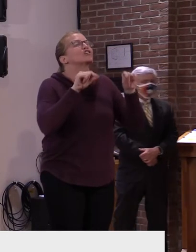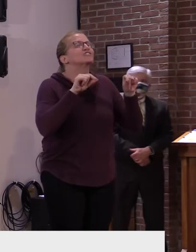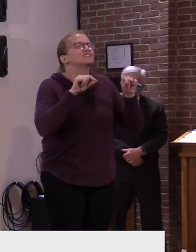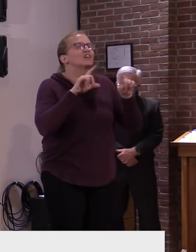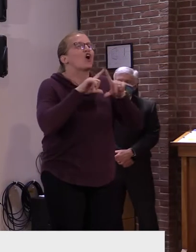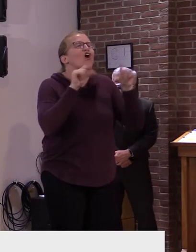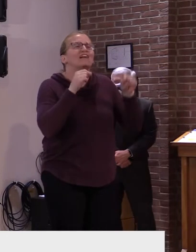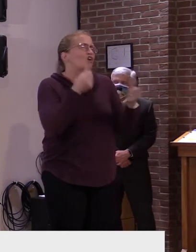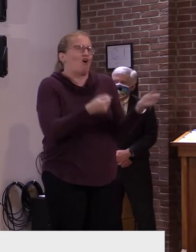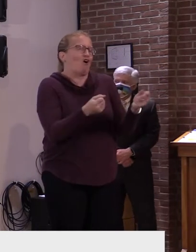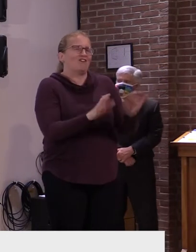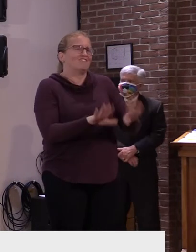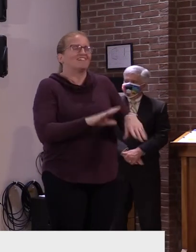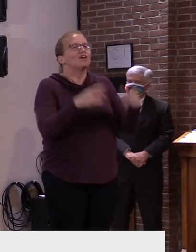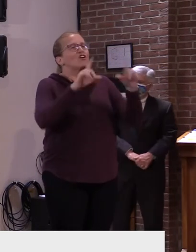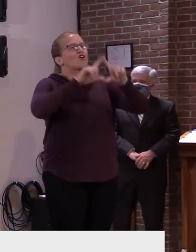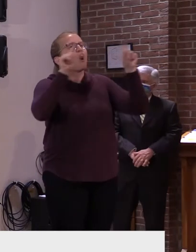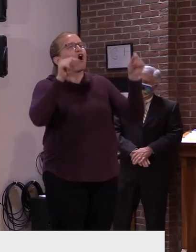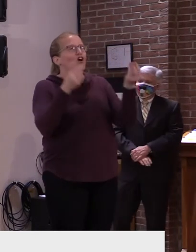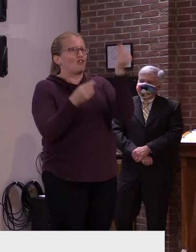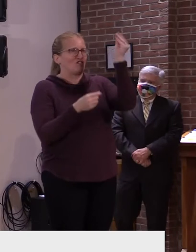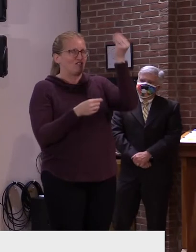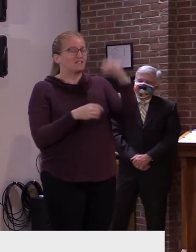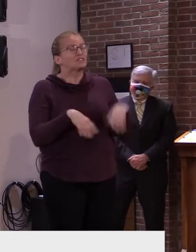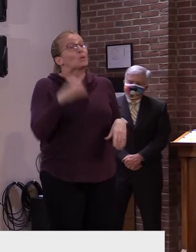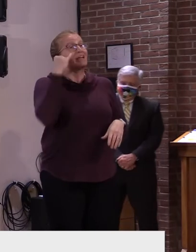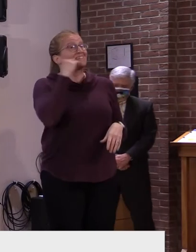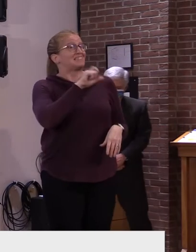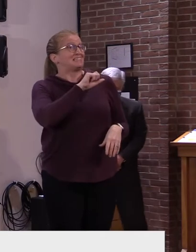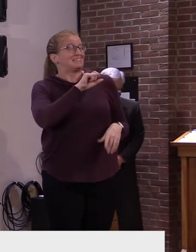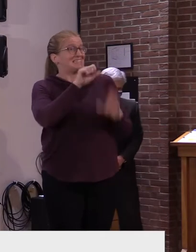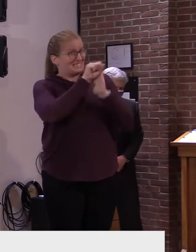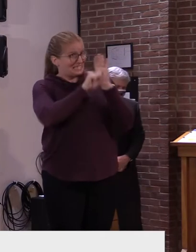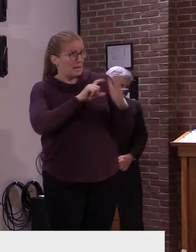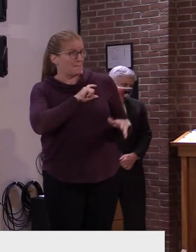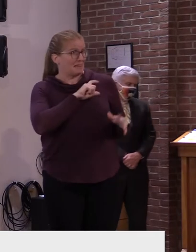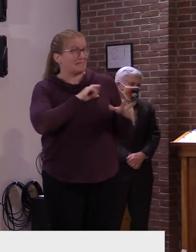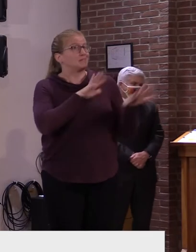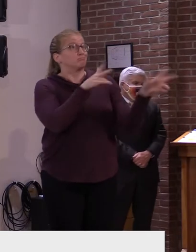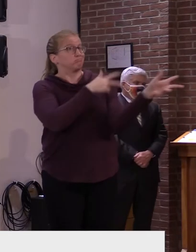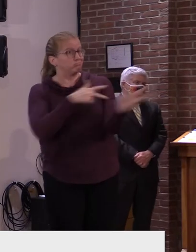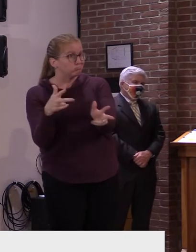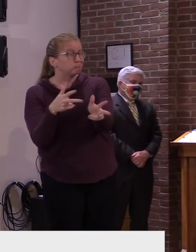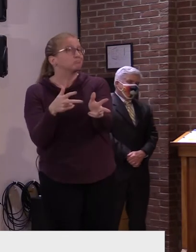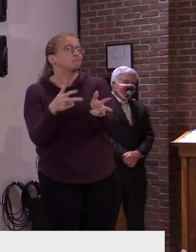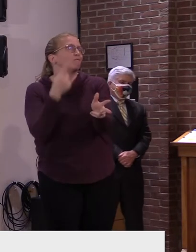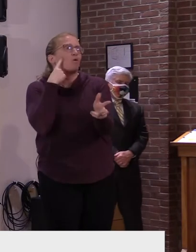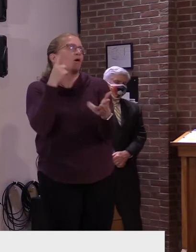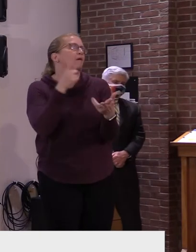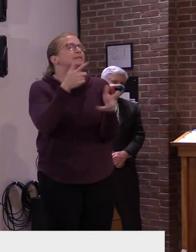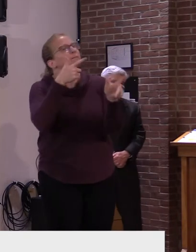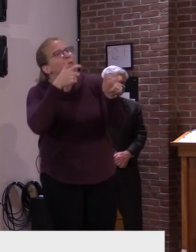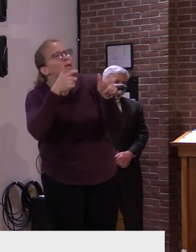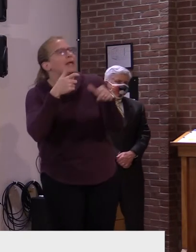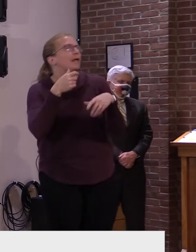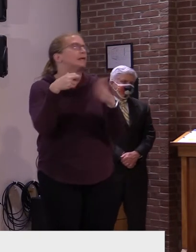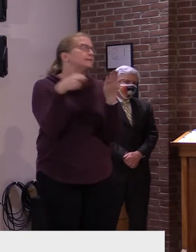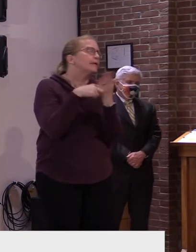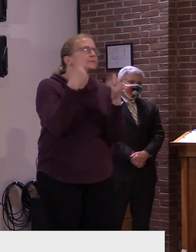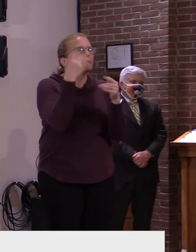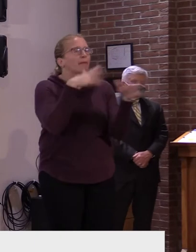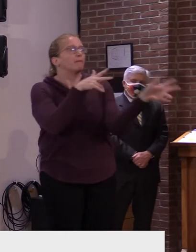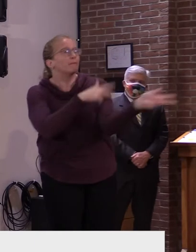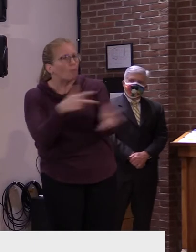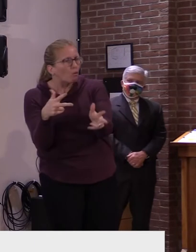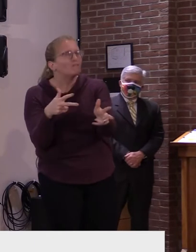on all traffic stops with state law enforcement and then potentially moving out to local and county as well in the future